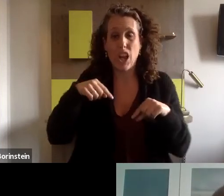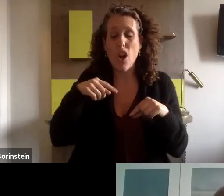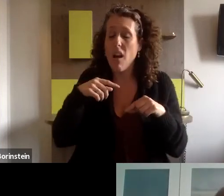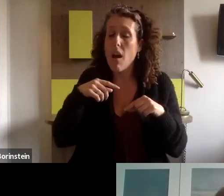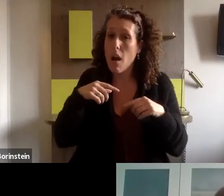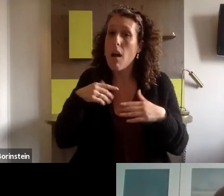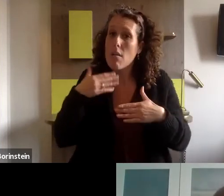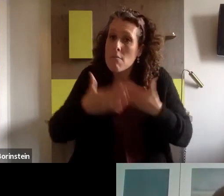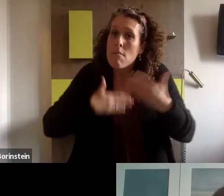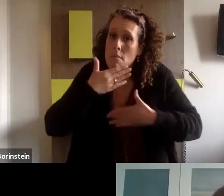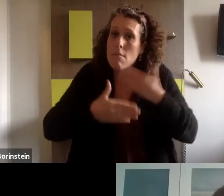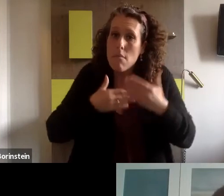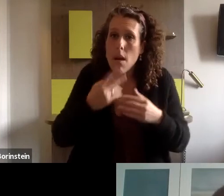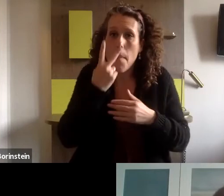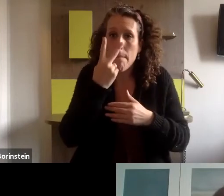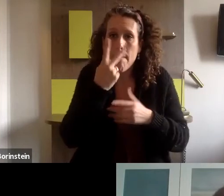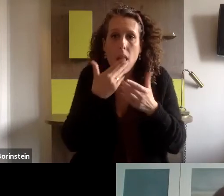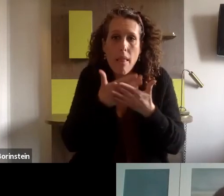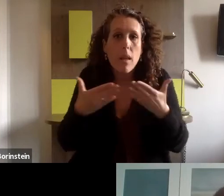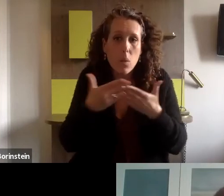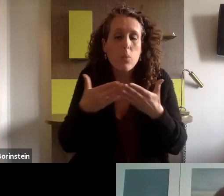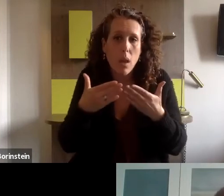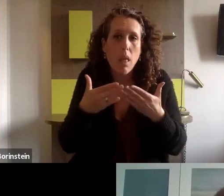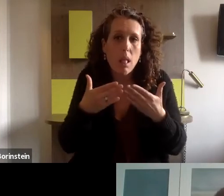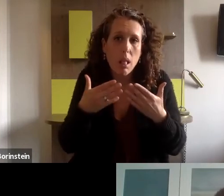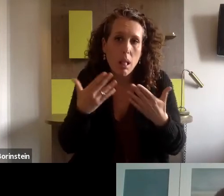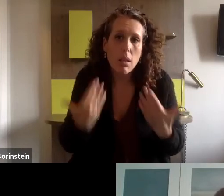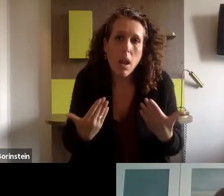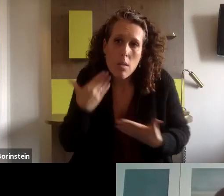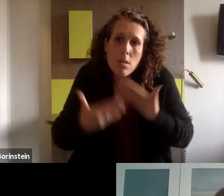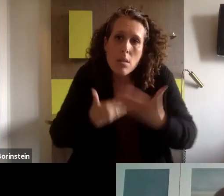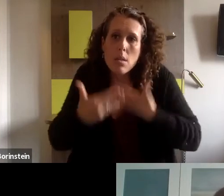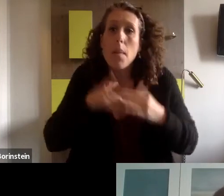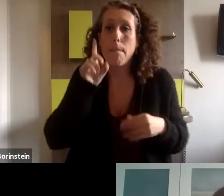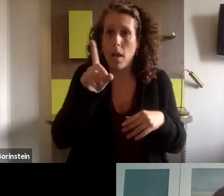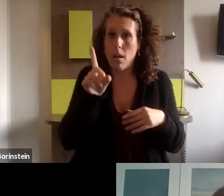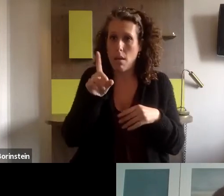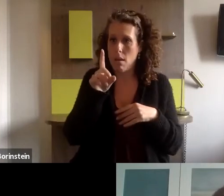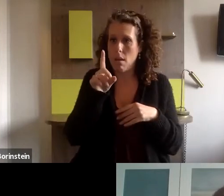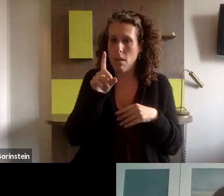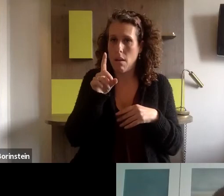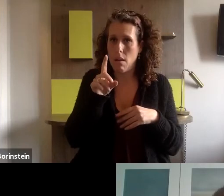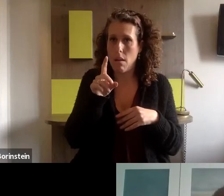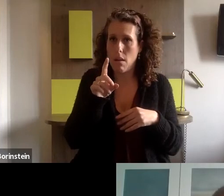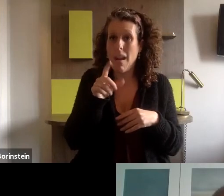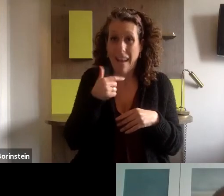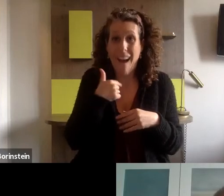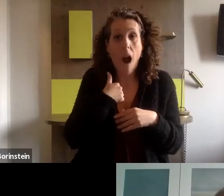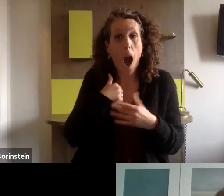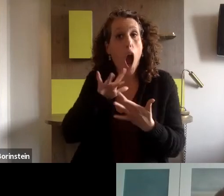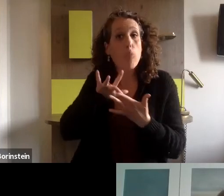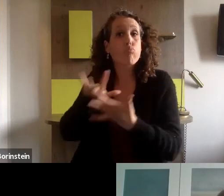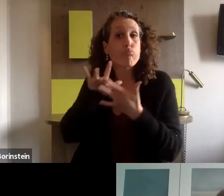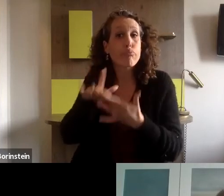a bilingual approach, so using both languages. But I'm not, I have contacts to the schools, but I'm